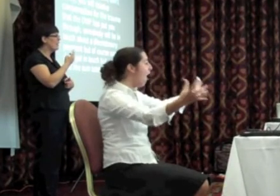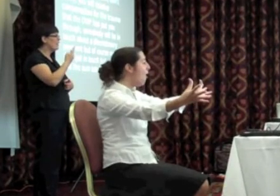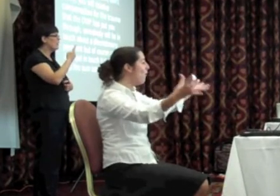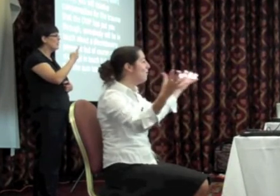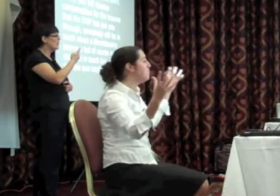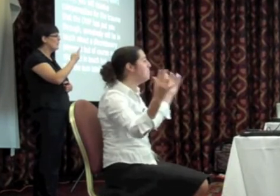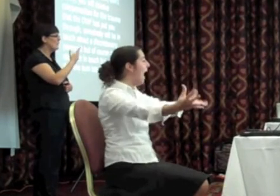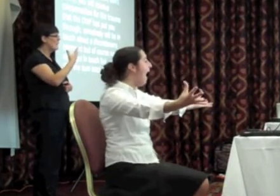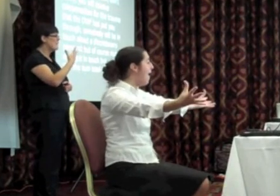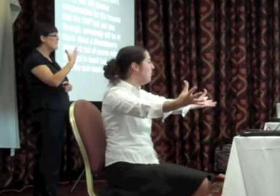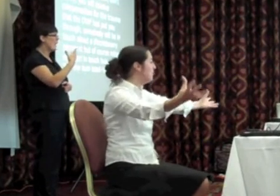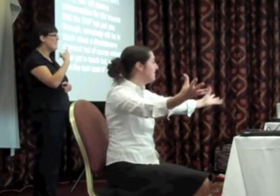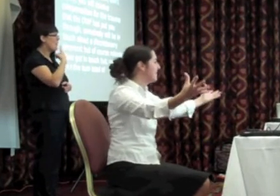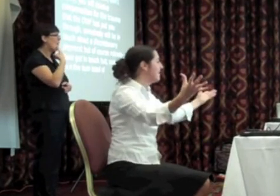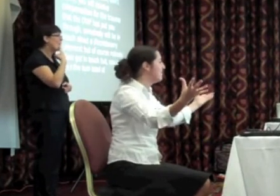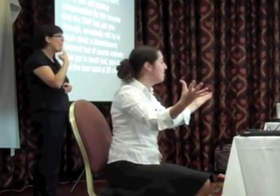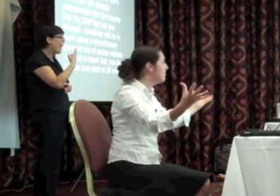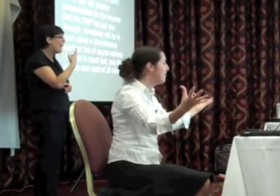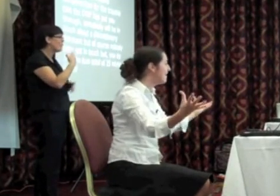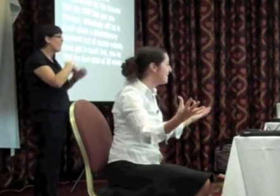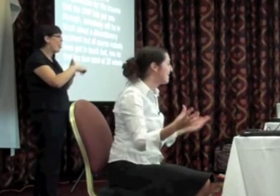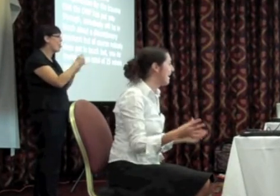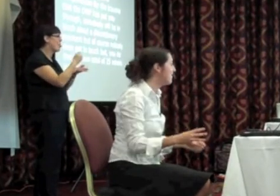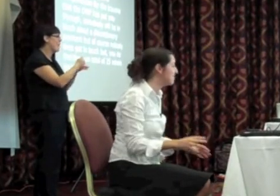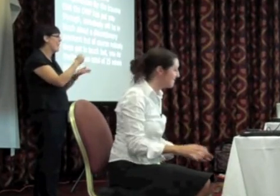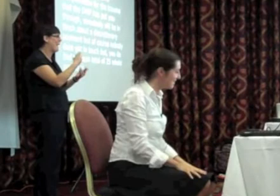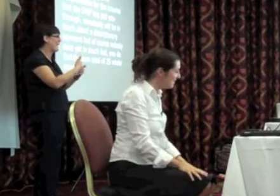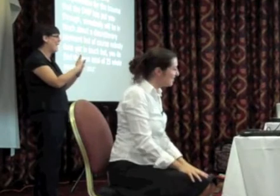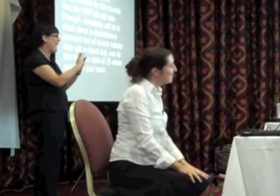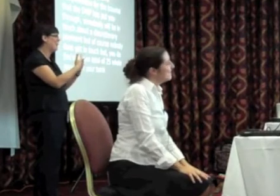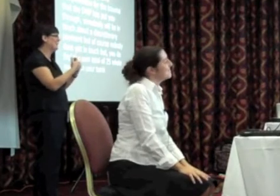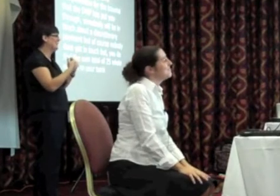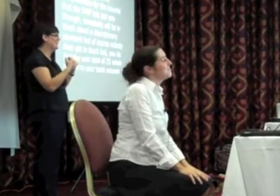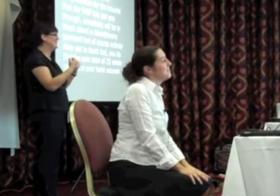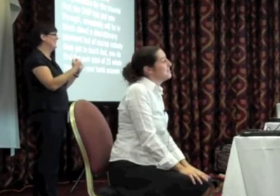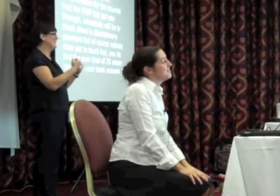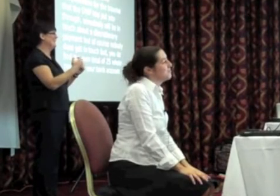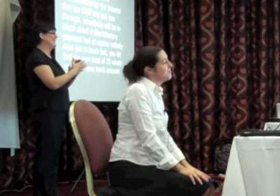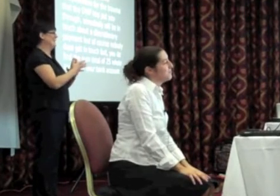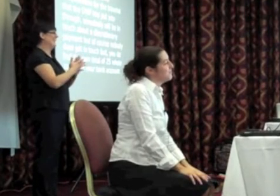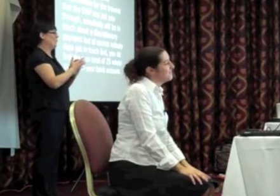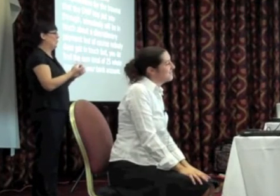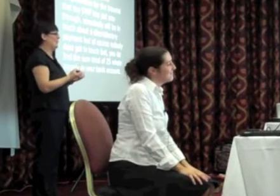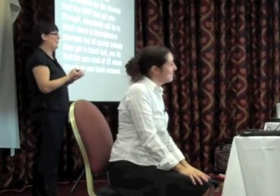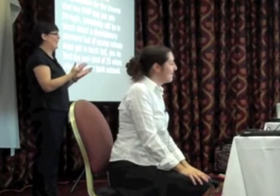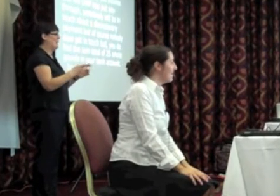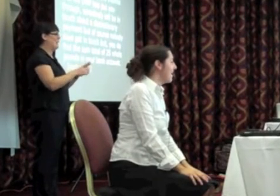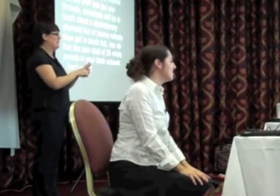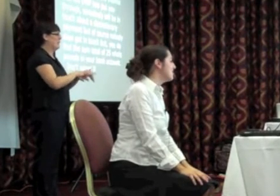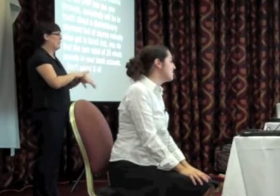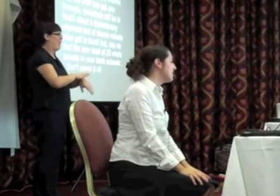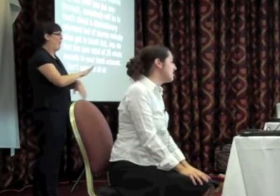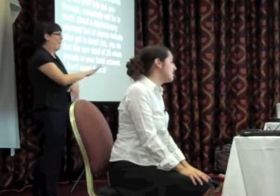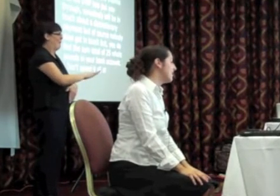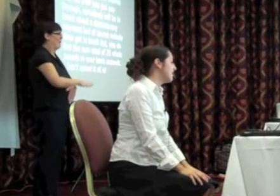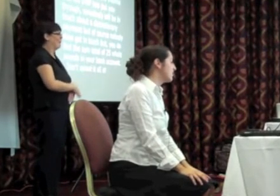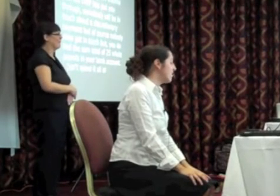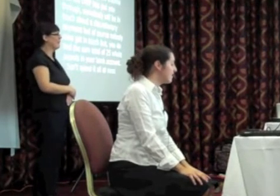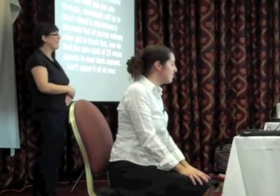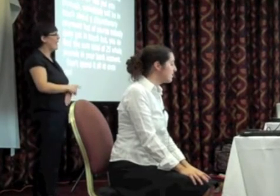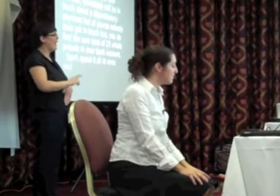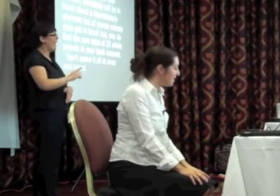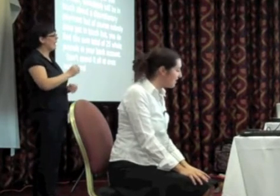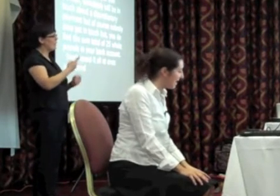25 whole pounds in your bank account. Don't spend it all at once. And spend